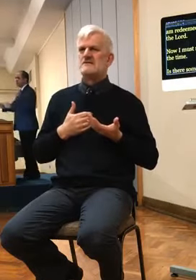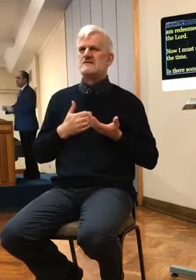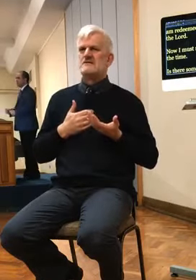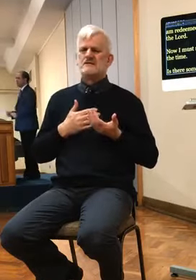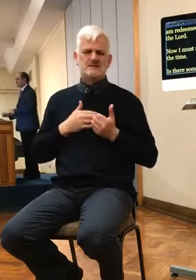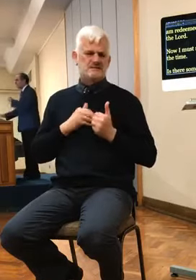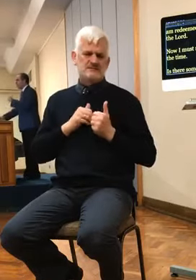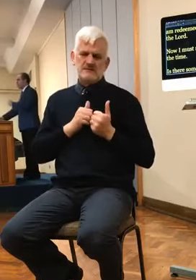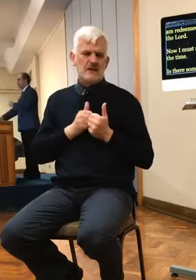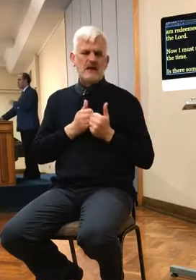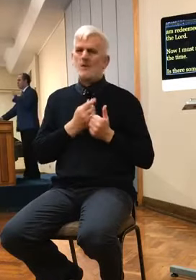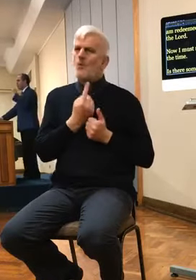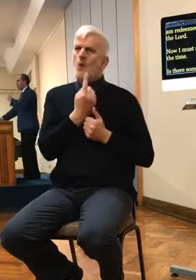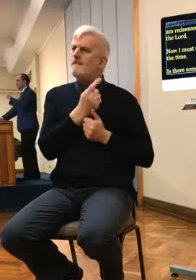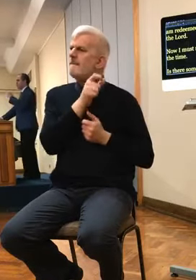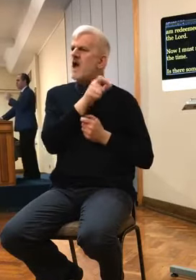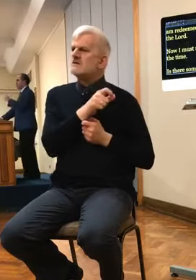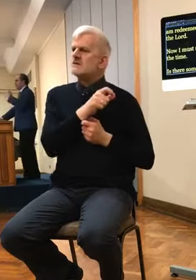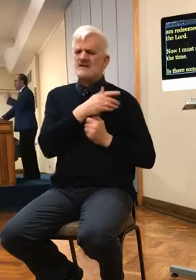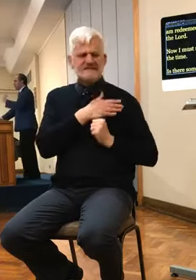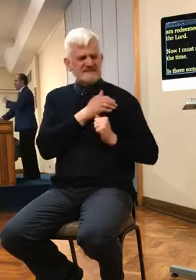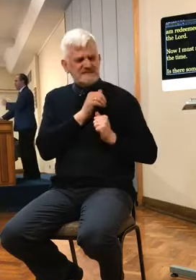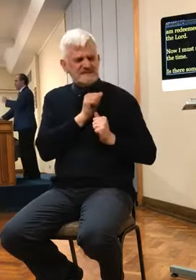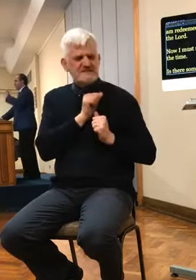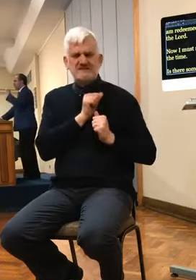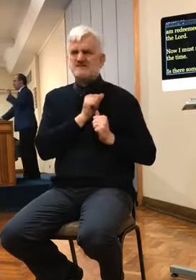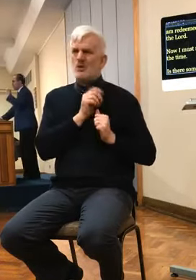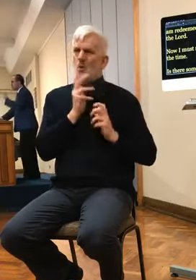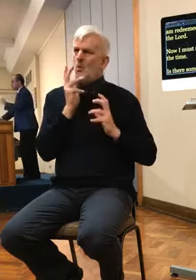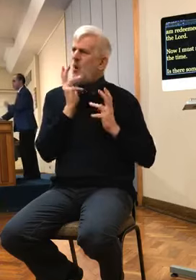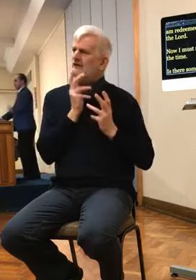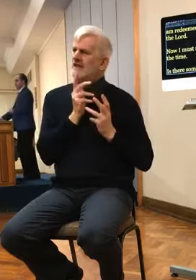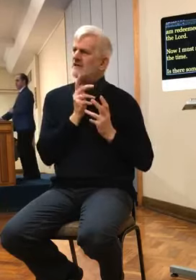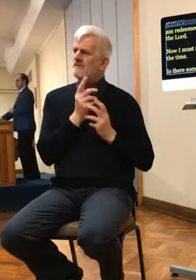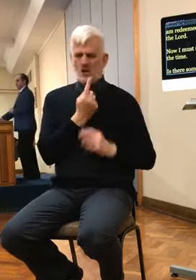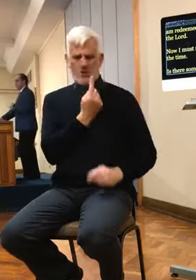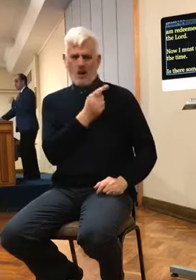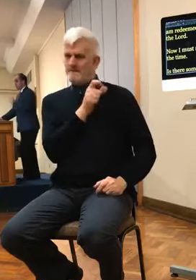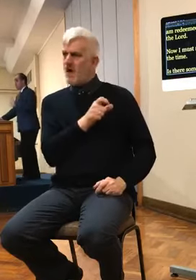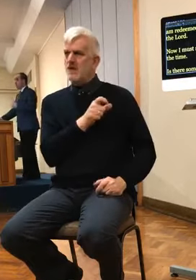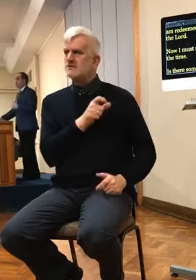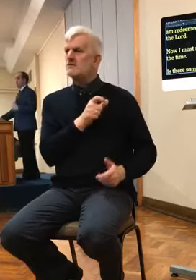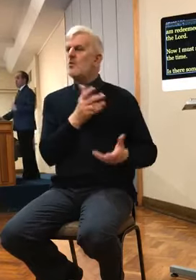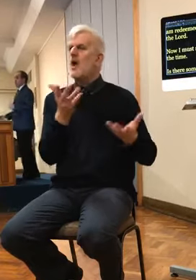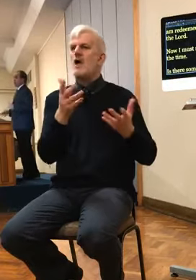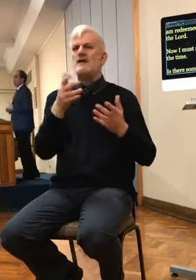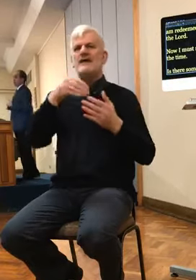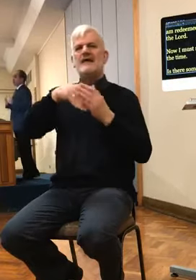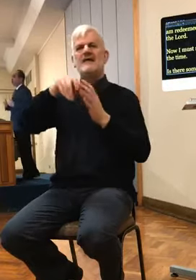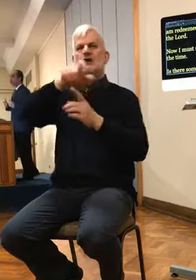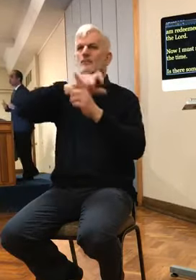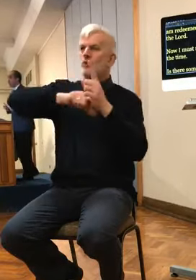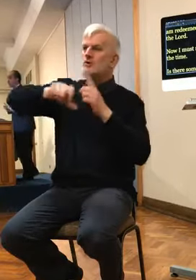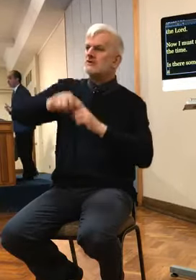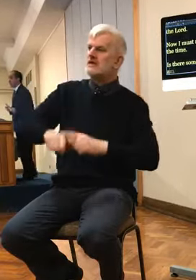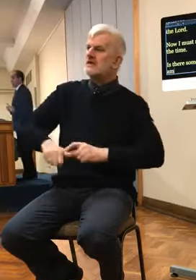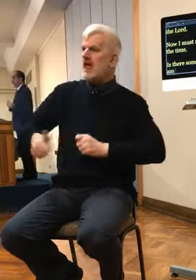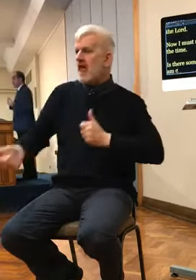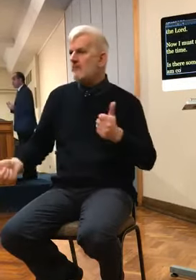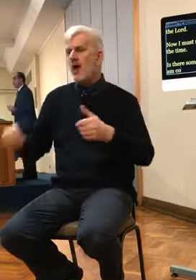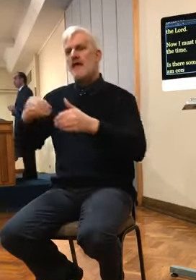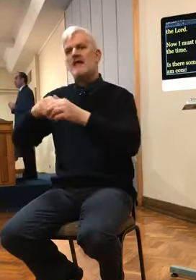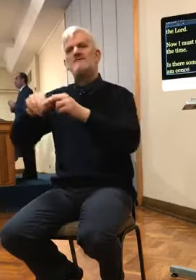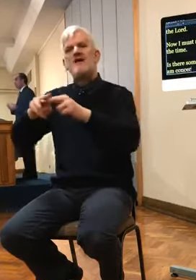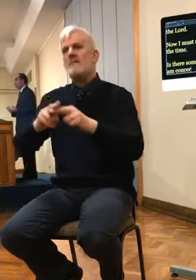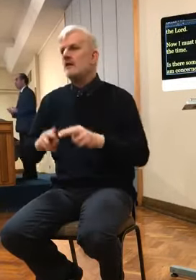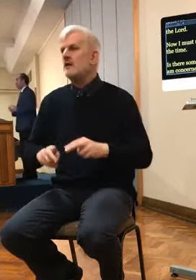in the community, someone you are burdened about to concern for. Concern not just for his well-being.